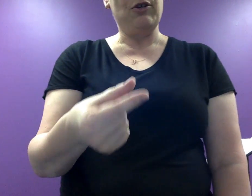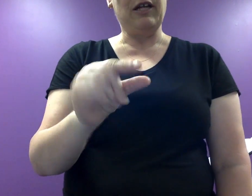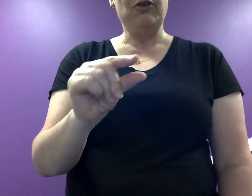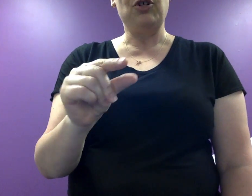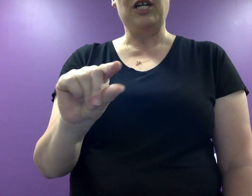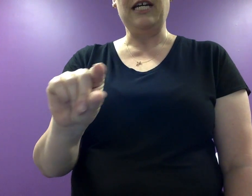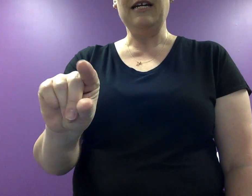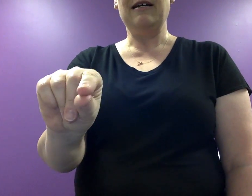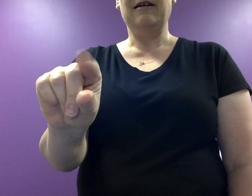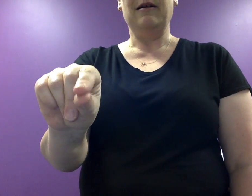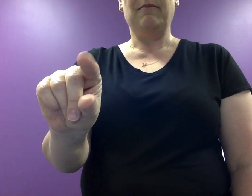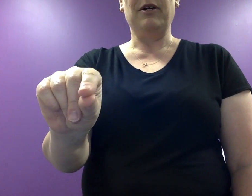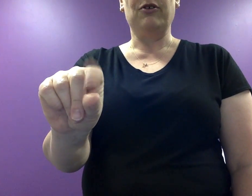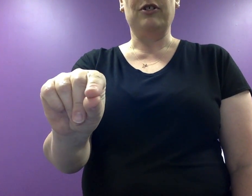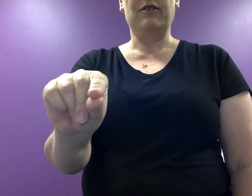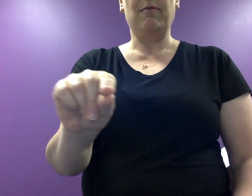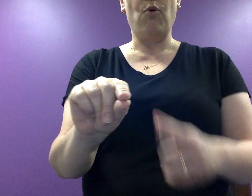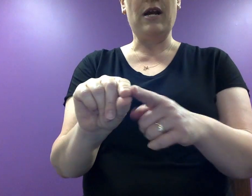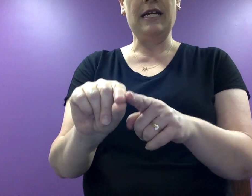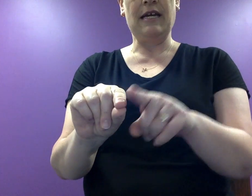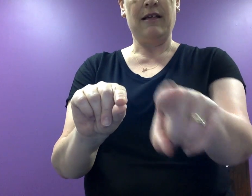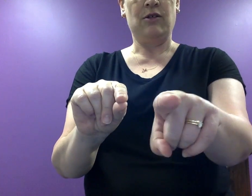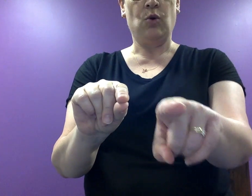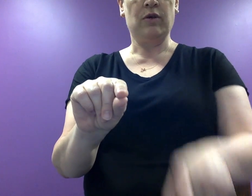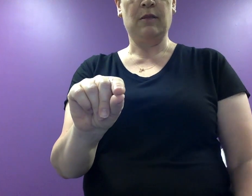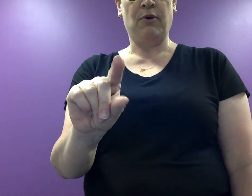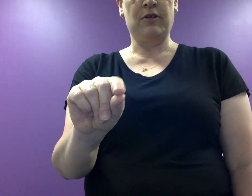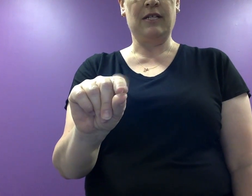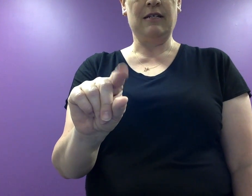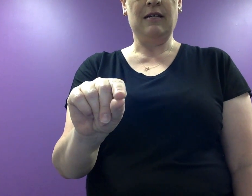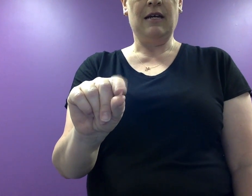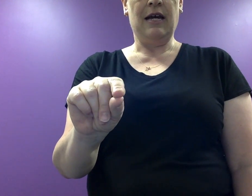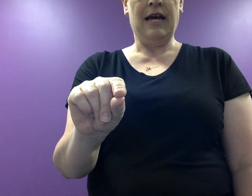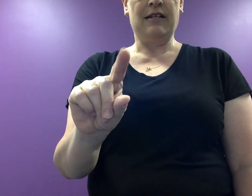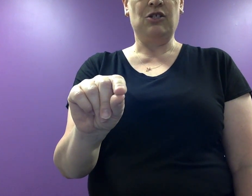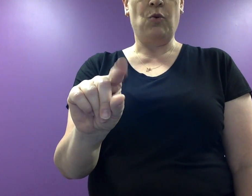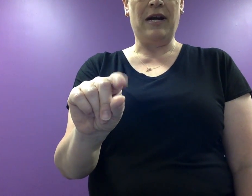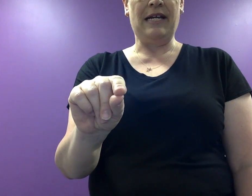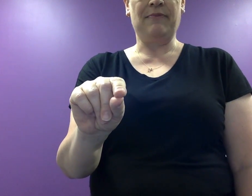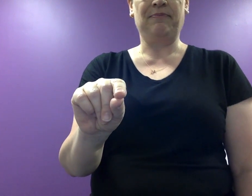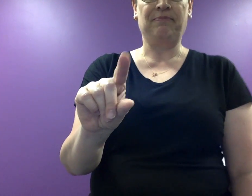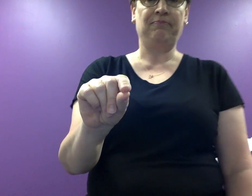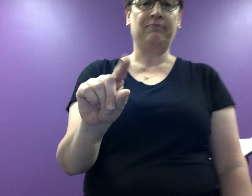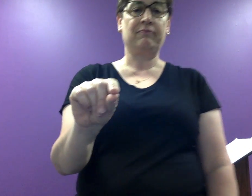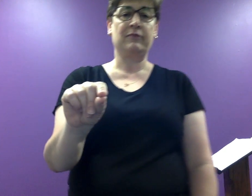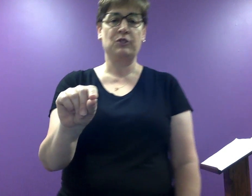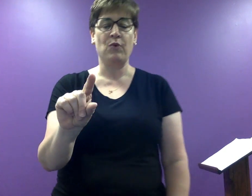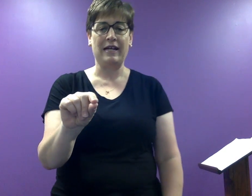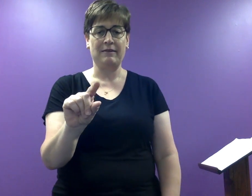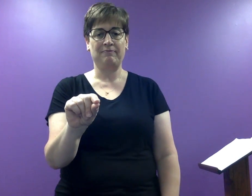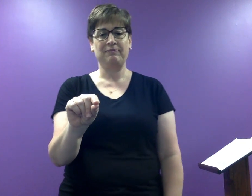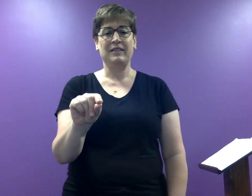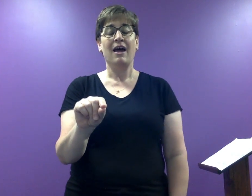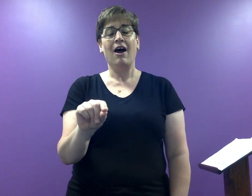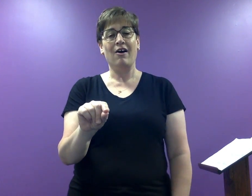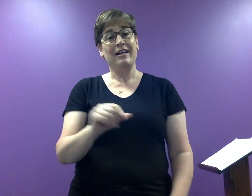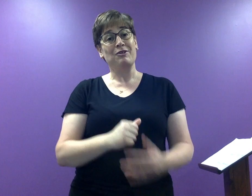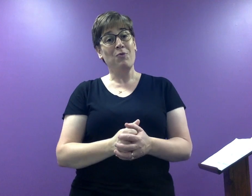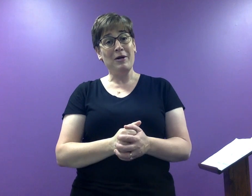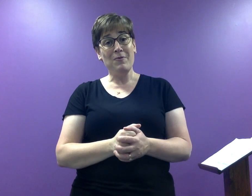letter G, but you're just pointing it towards the person, and it's 20. 20. All right, now